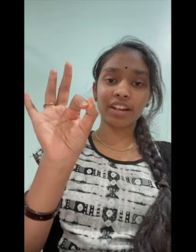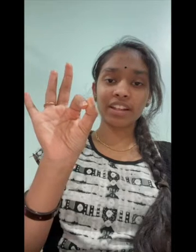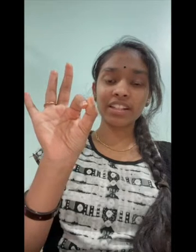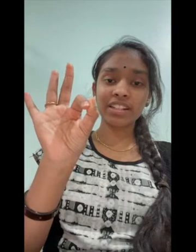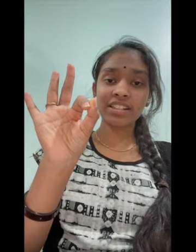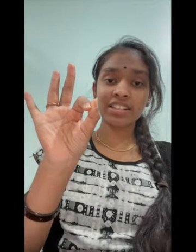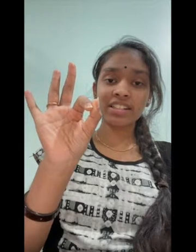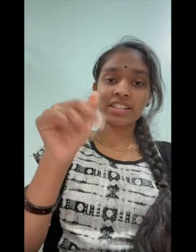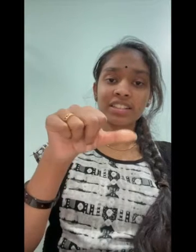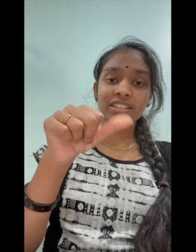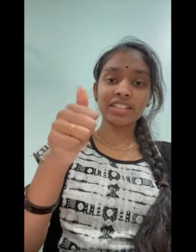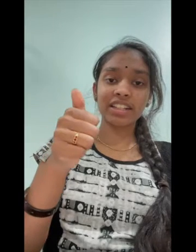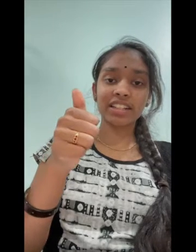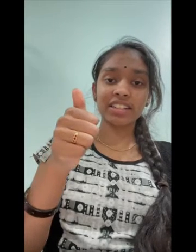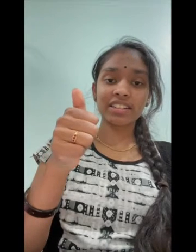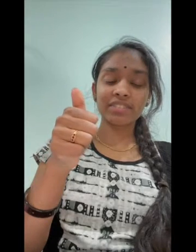9, 10.